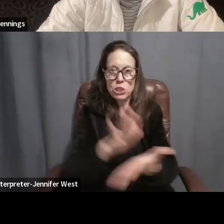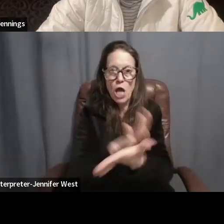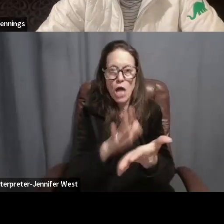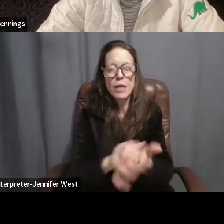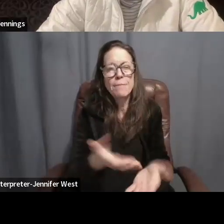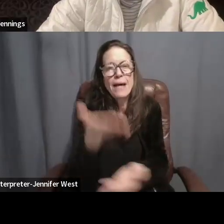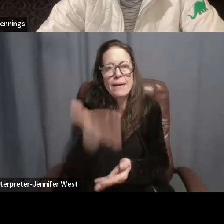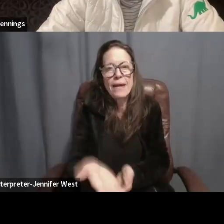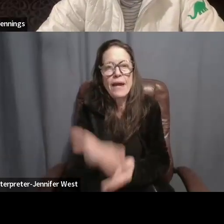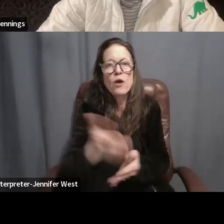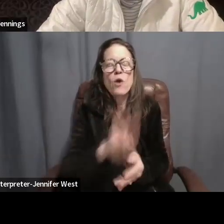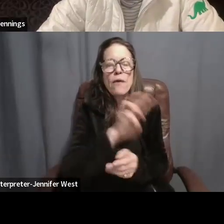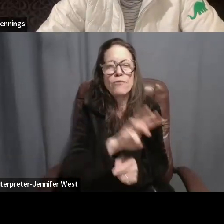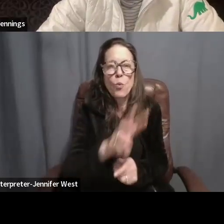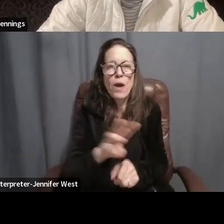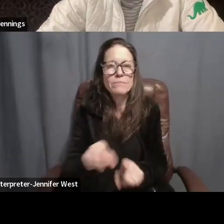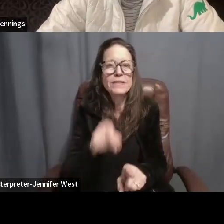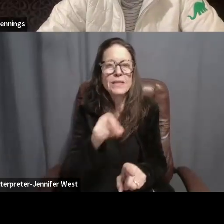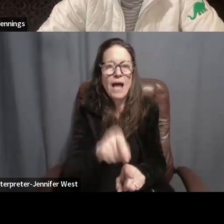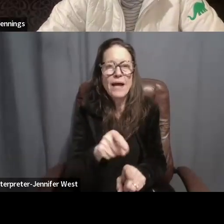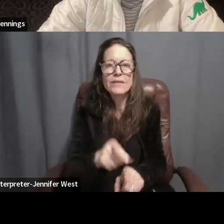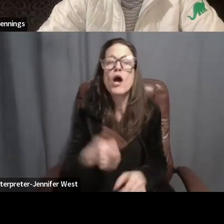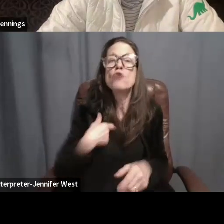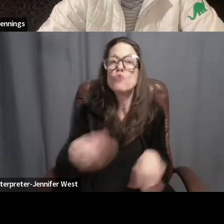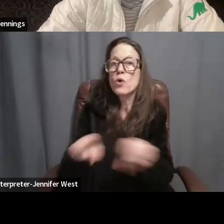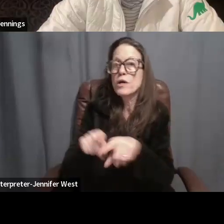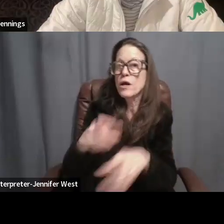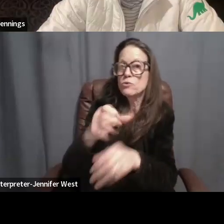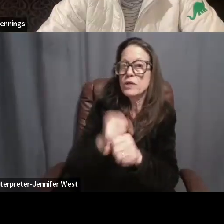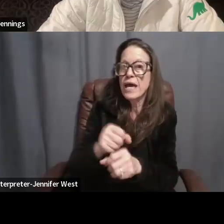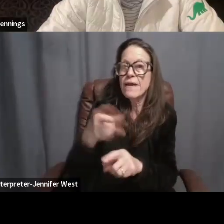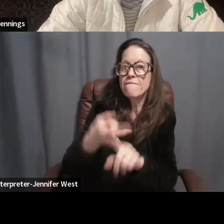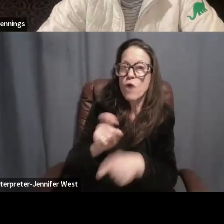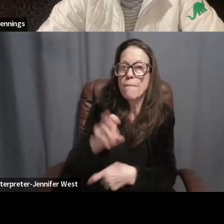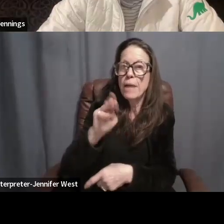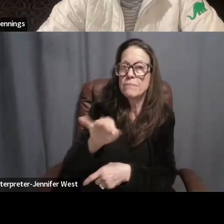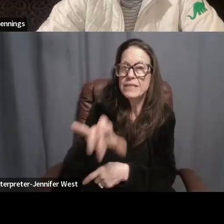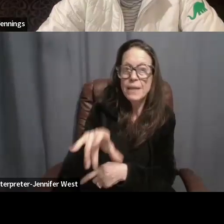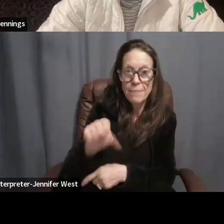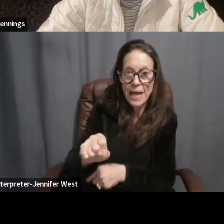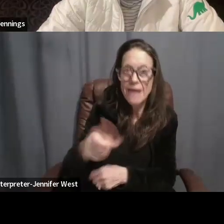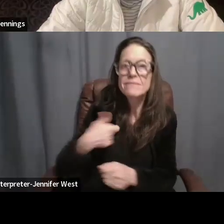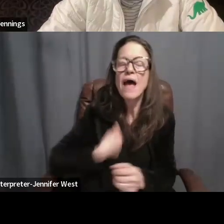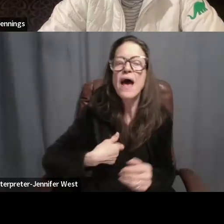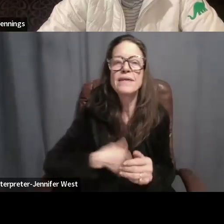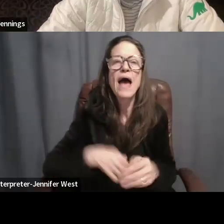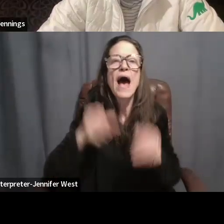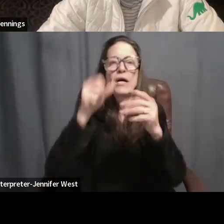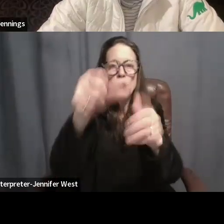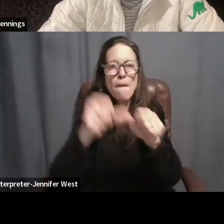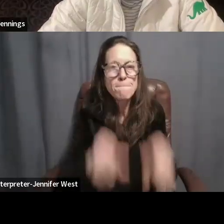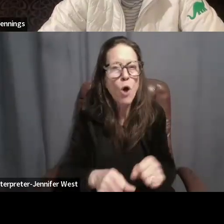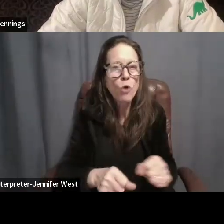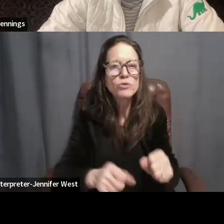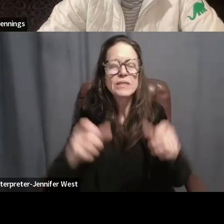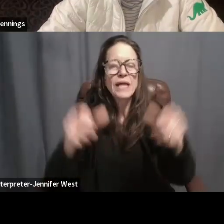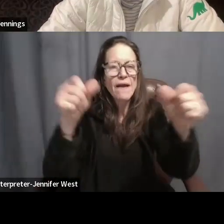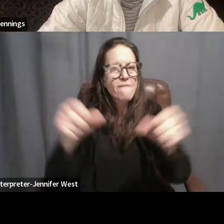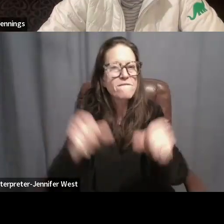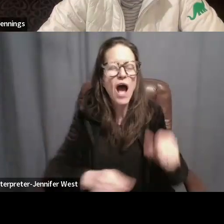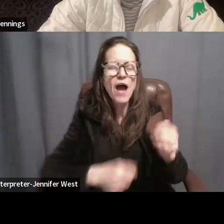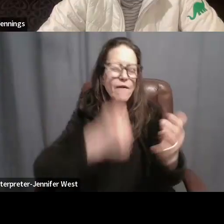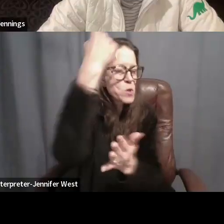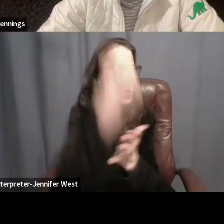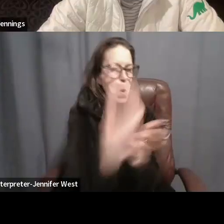get it as well from the MCPS, and it has a flyer of all the dates, and all of them already show what